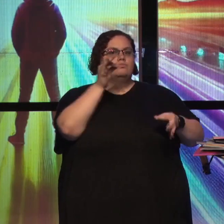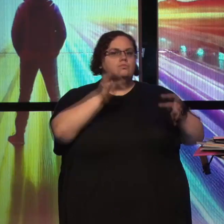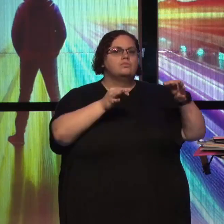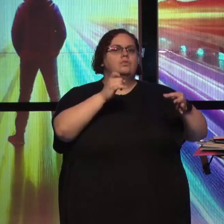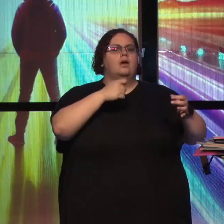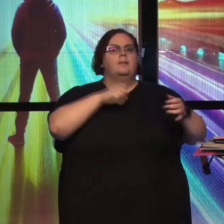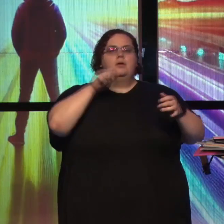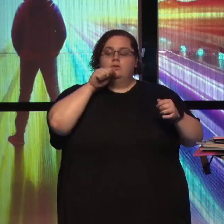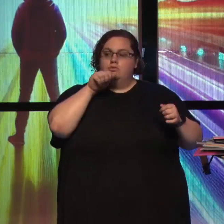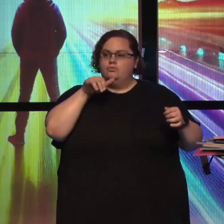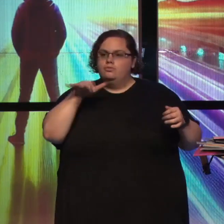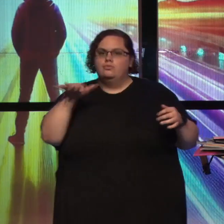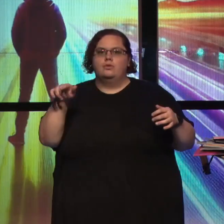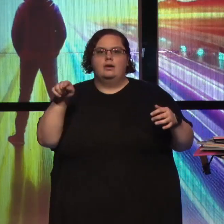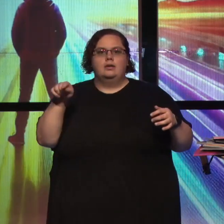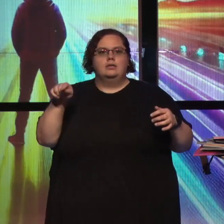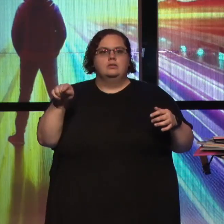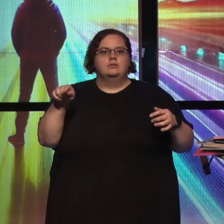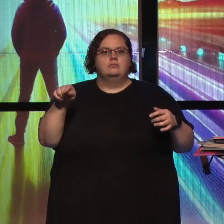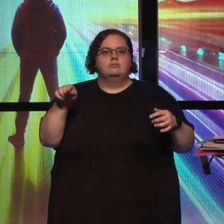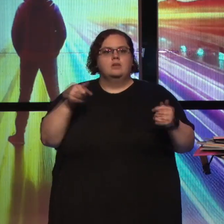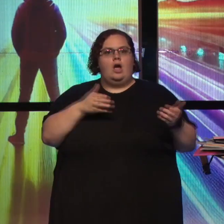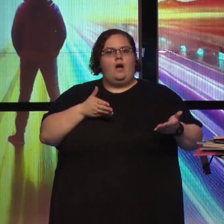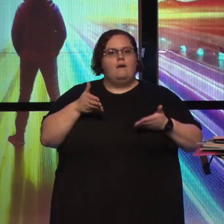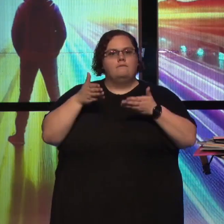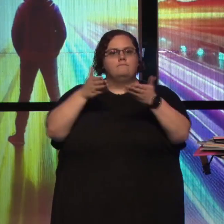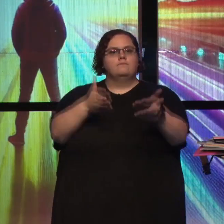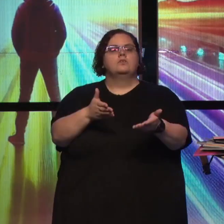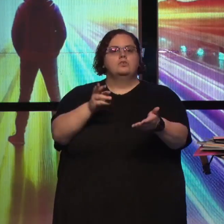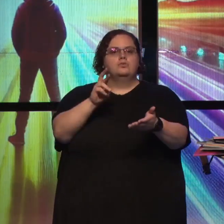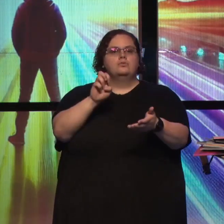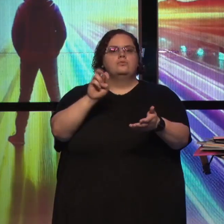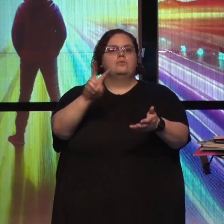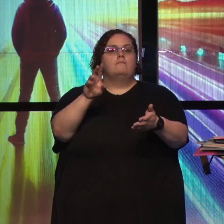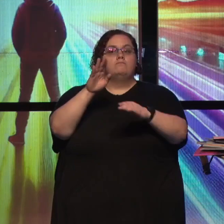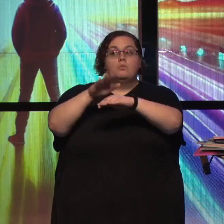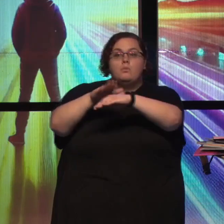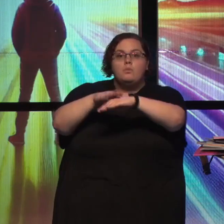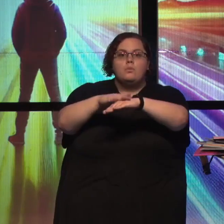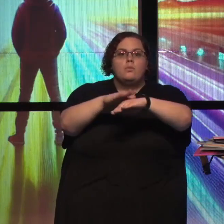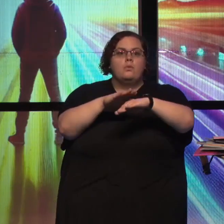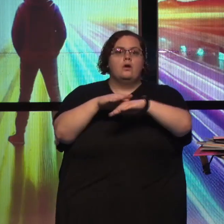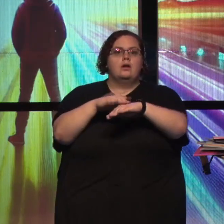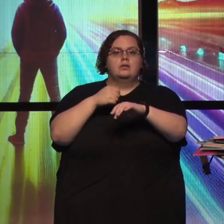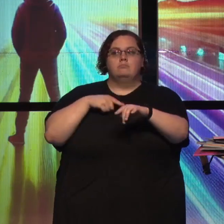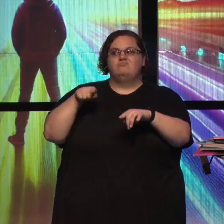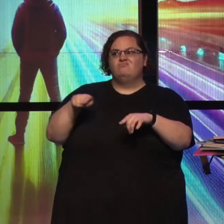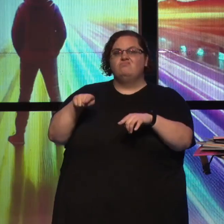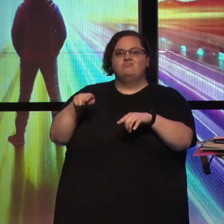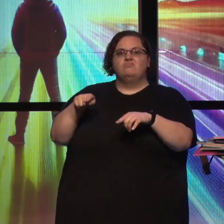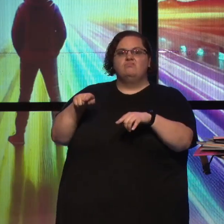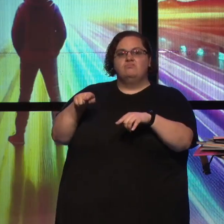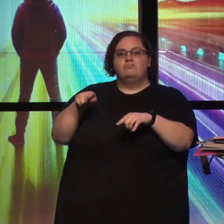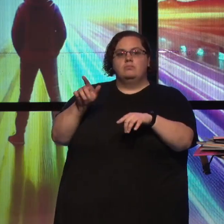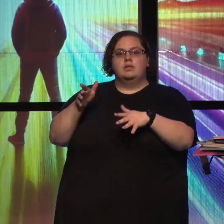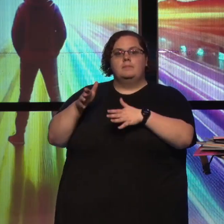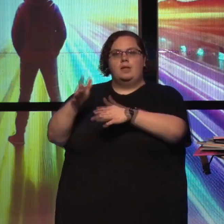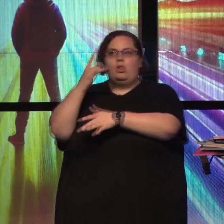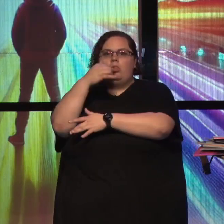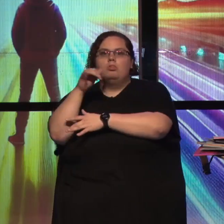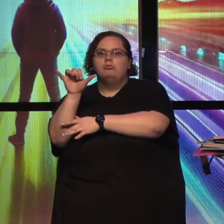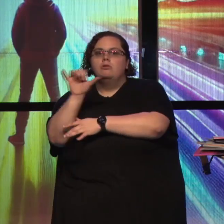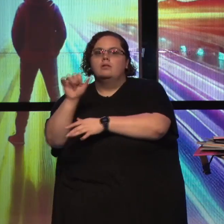Babylon, and he offers a revelation, and he's saying, watch out, be alert. There's a path to destruction that looks like life, but